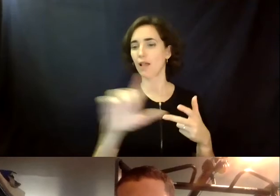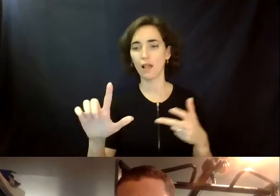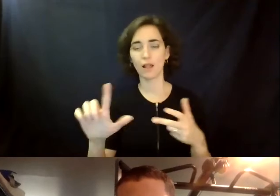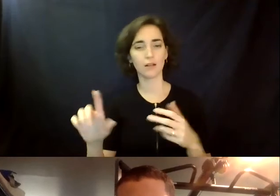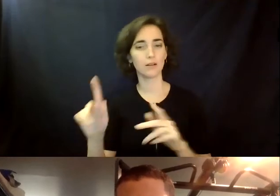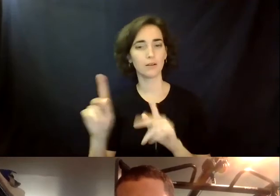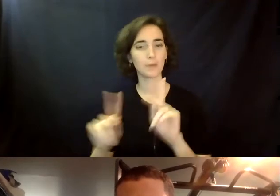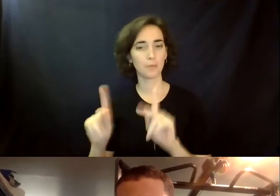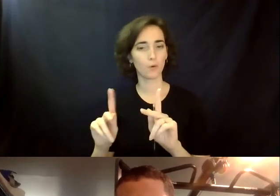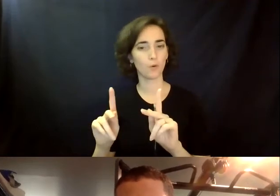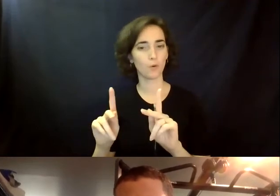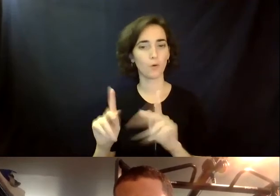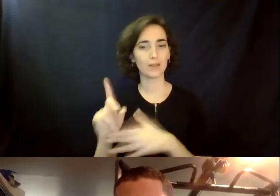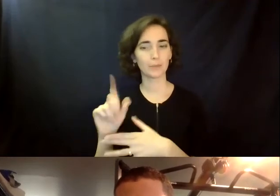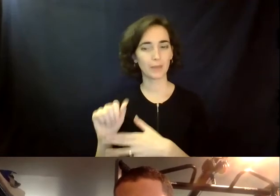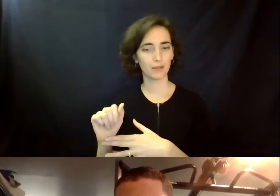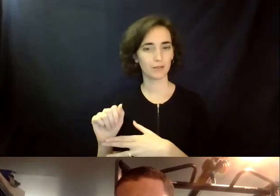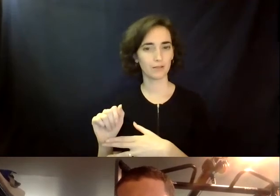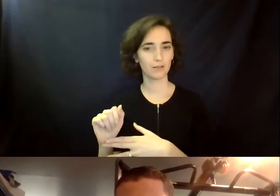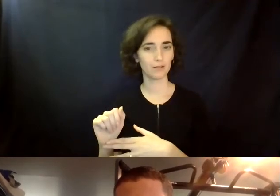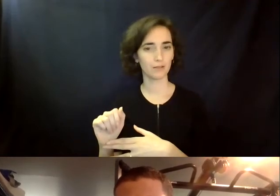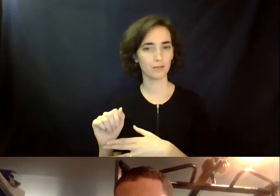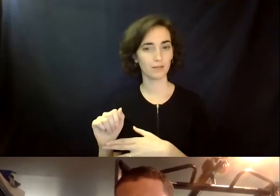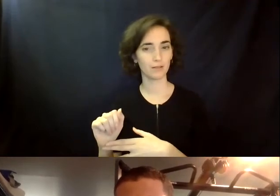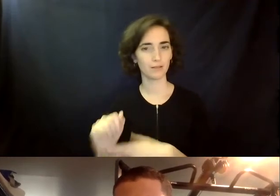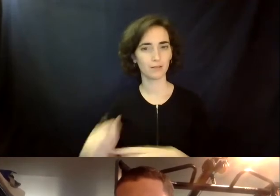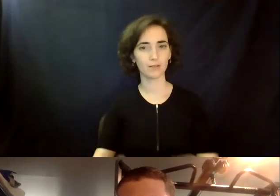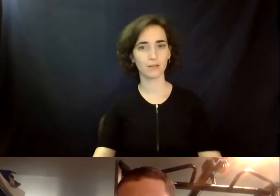individuals with disabilities? And